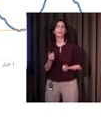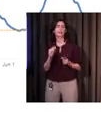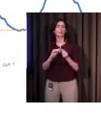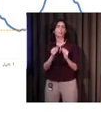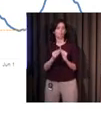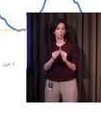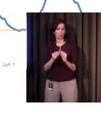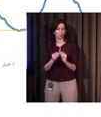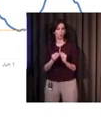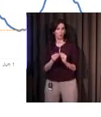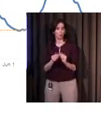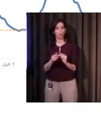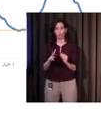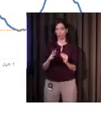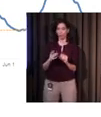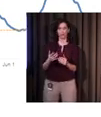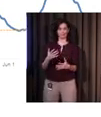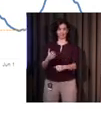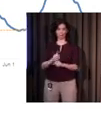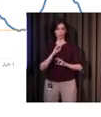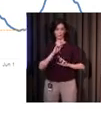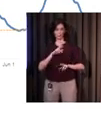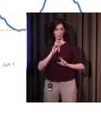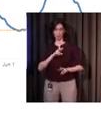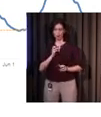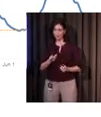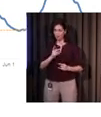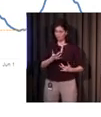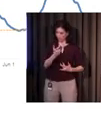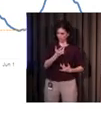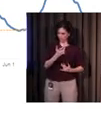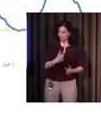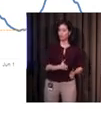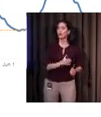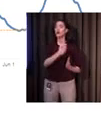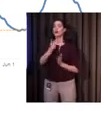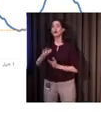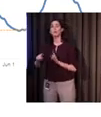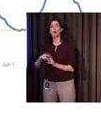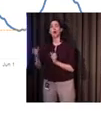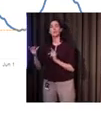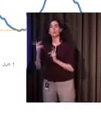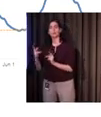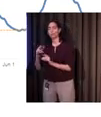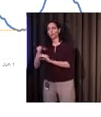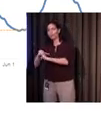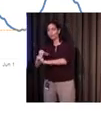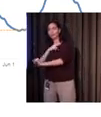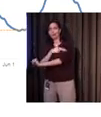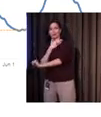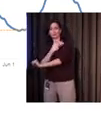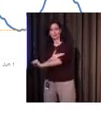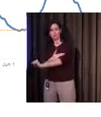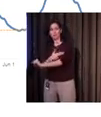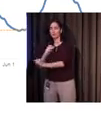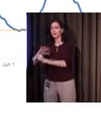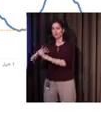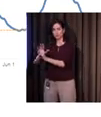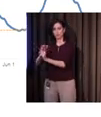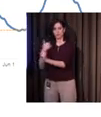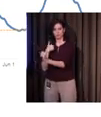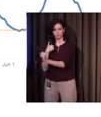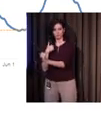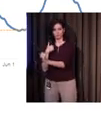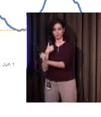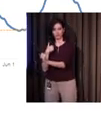to us as new infections. And we look at the number of people who are hospitalized with COVID, and we certainly look at the